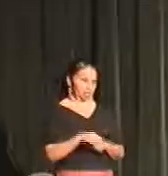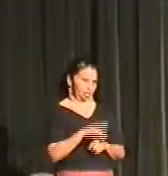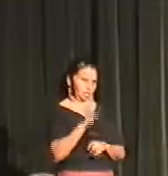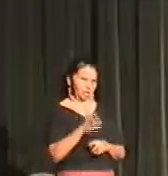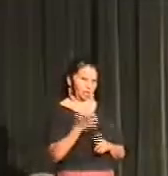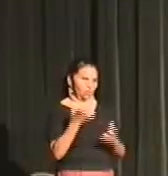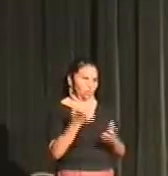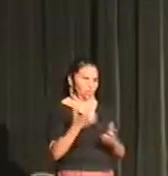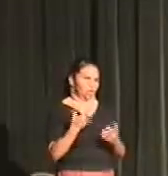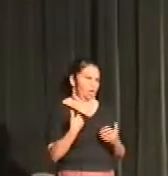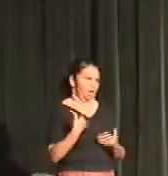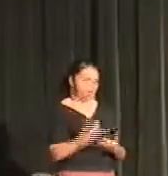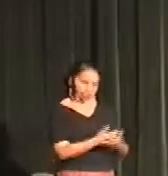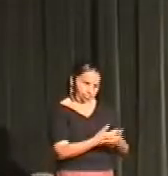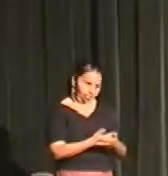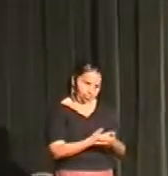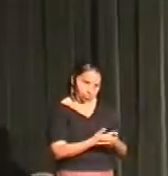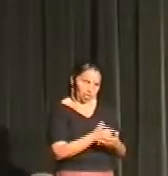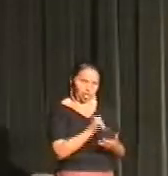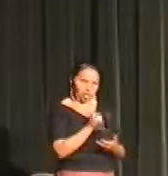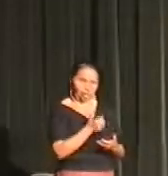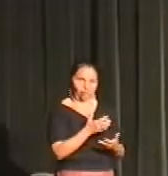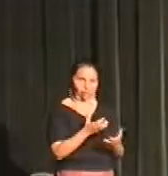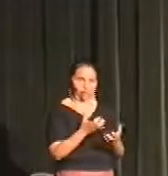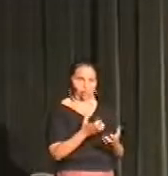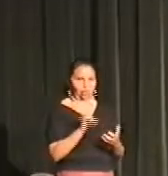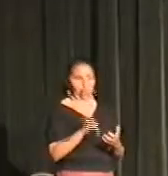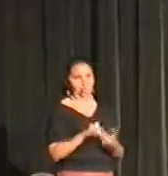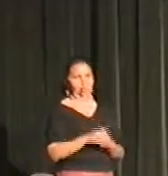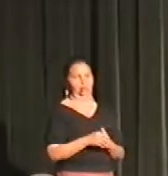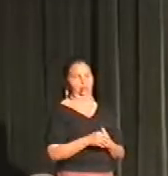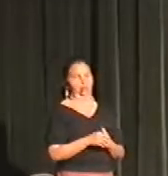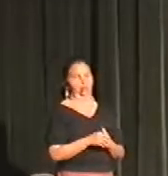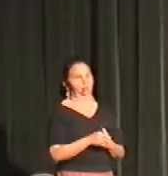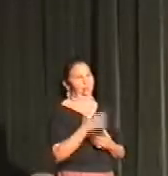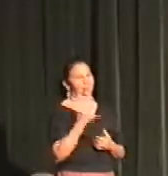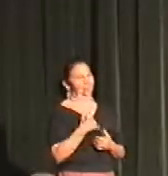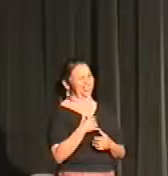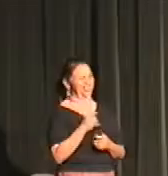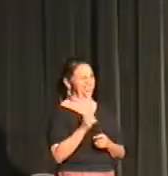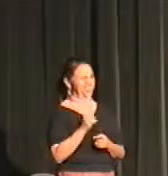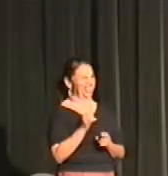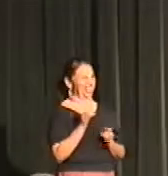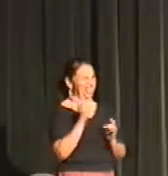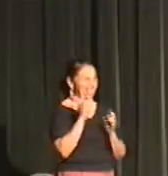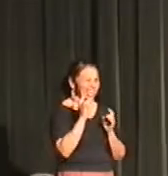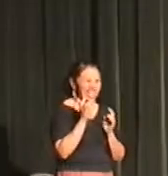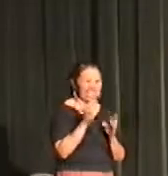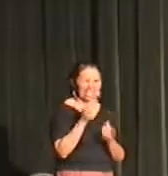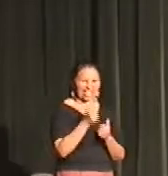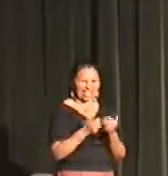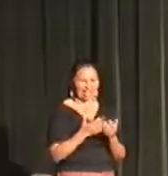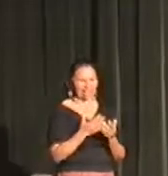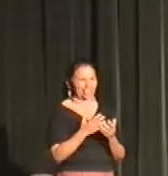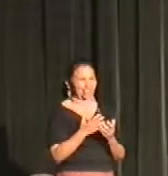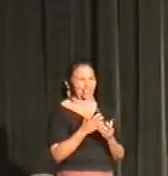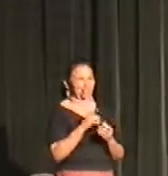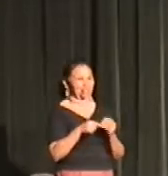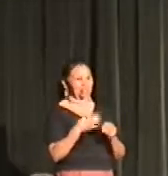And I never wanted to have a kid, for sure. Never wanted to, because I had hated everything about my life,